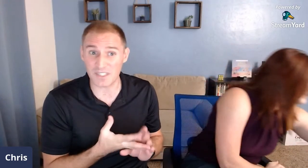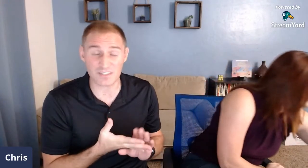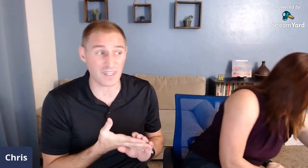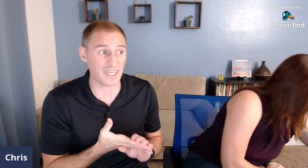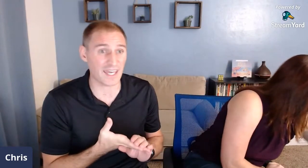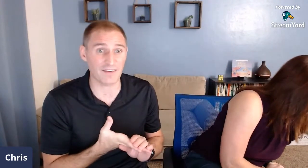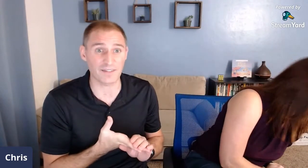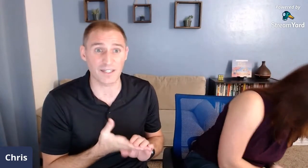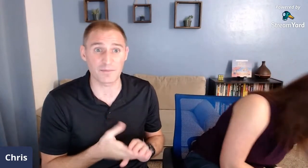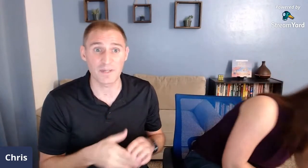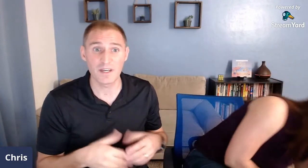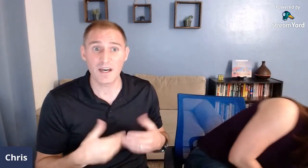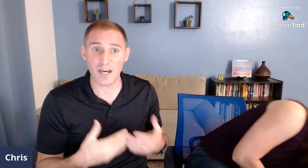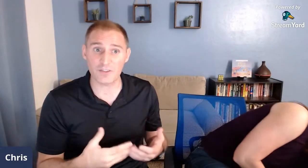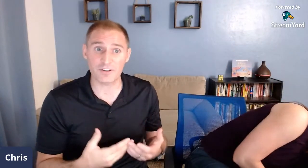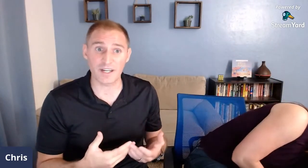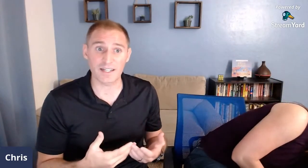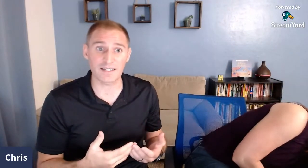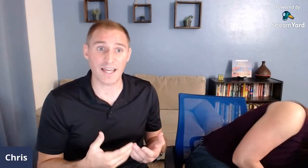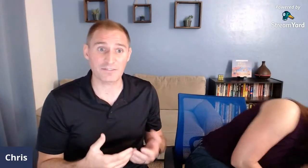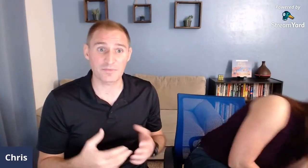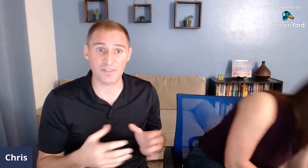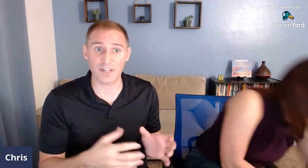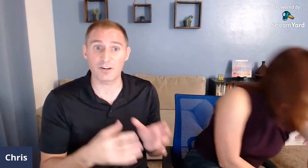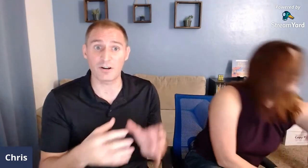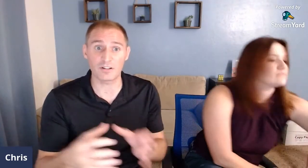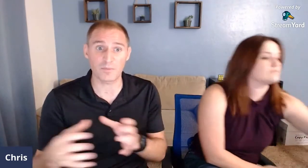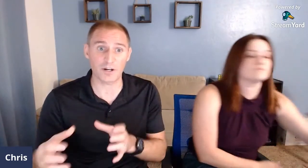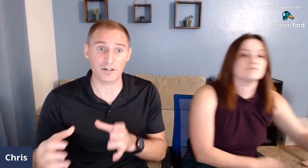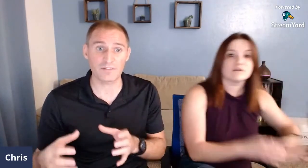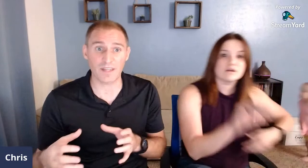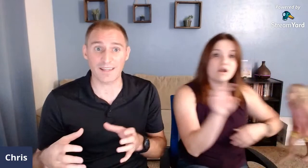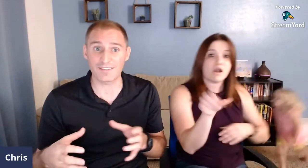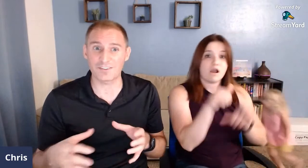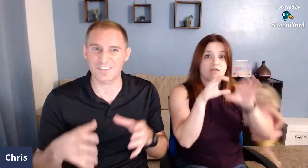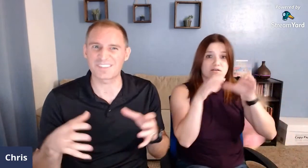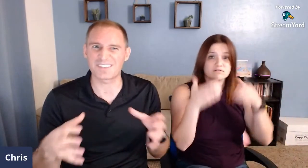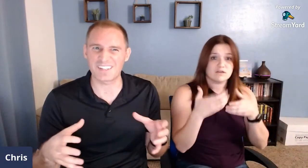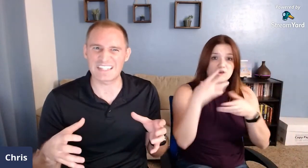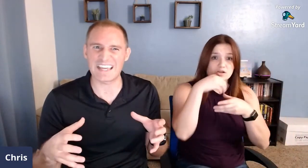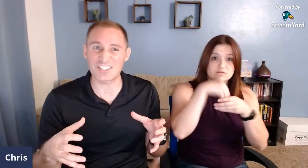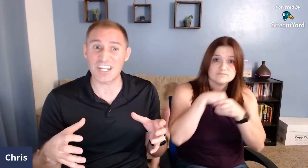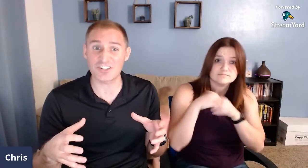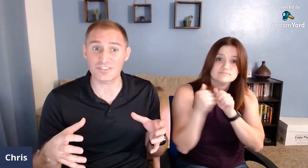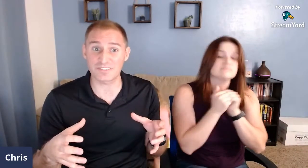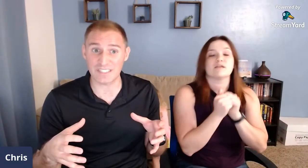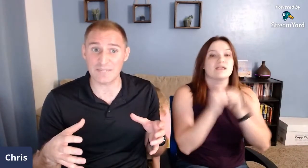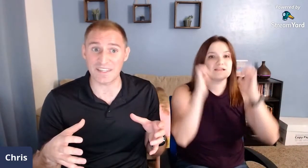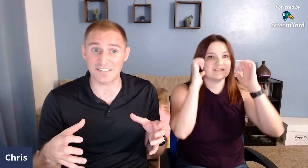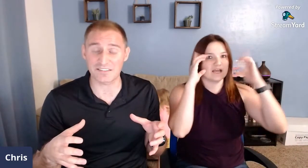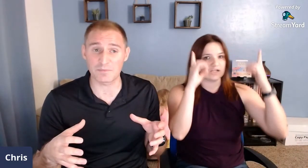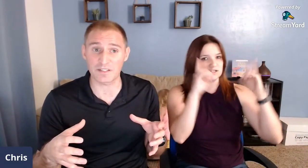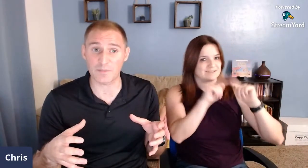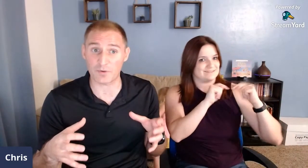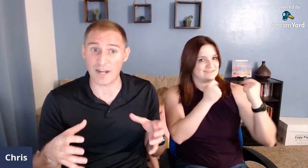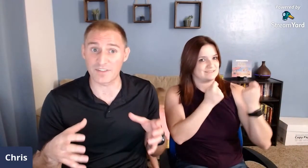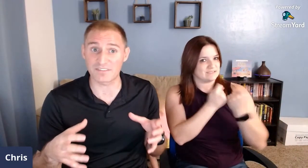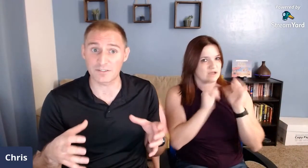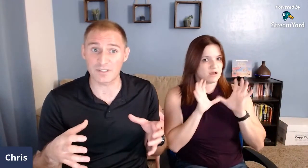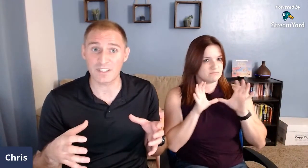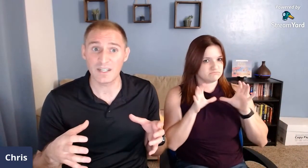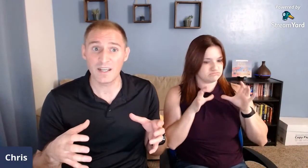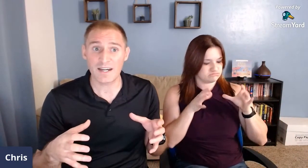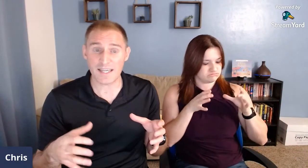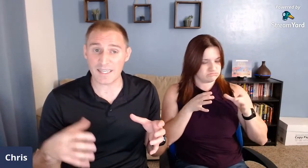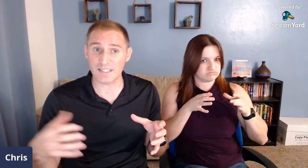maybe speech, they have other classrooms that they are all part of, and there's this educational team that starts to build up around